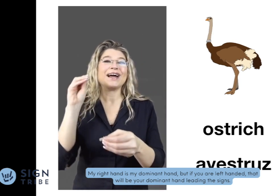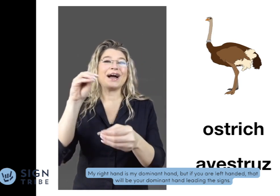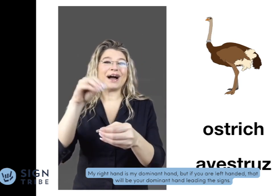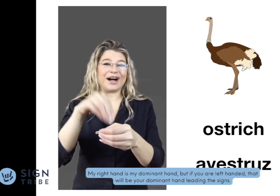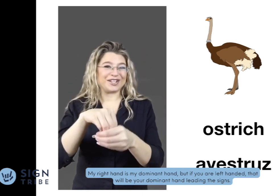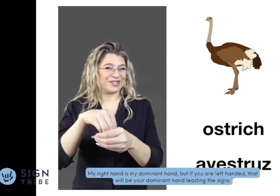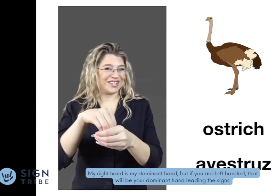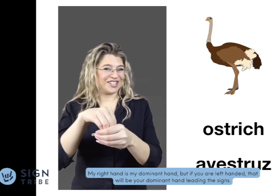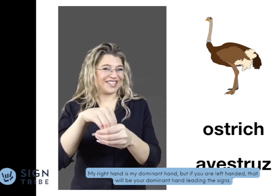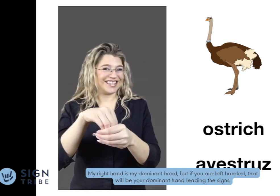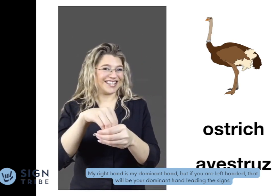Ostrich.